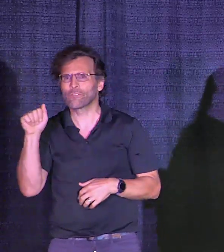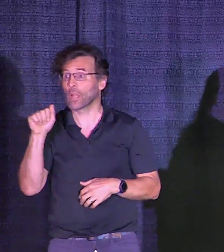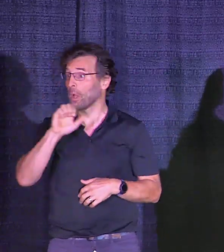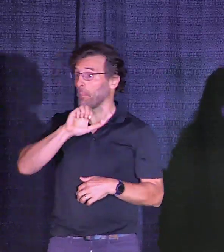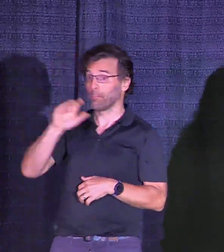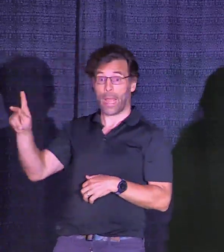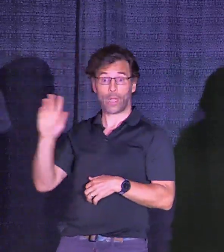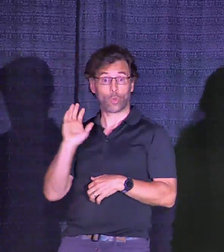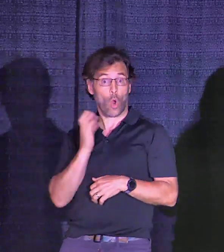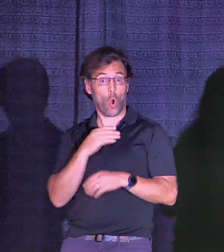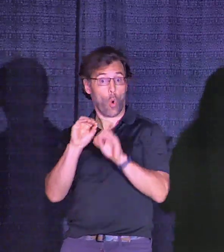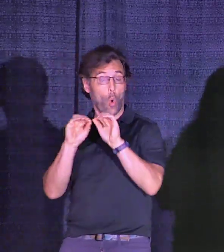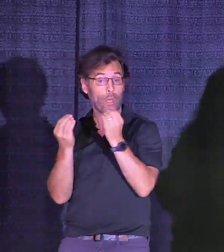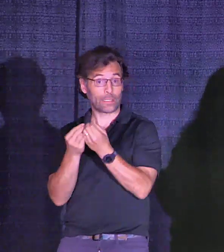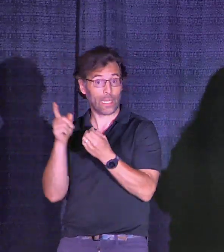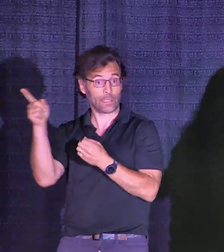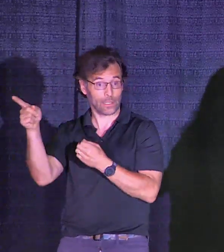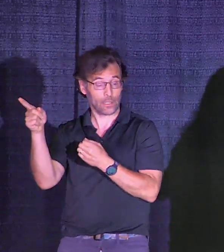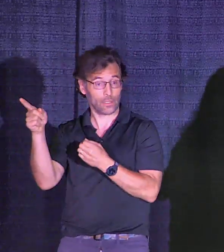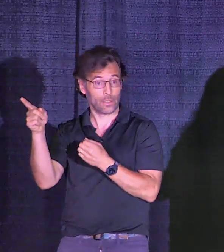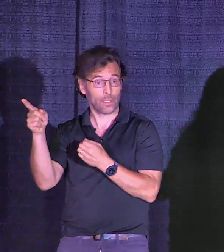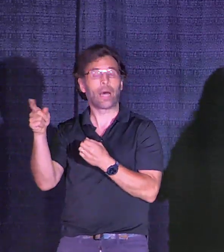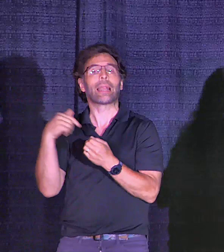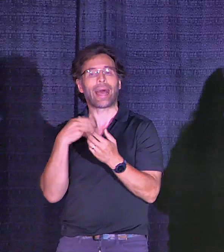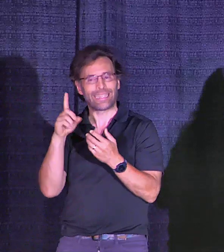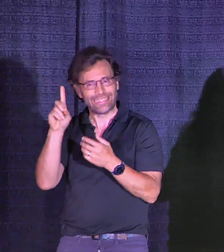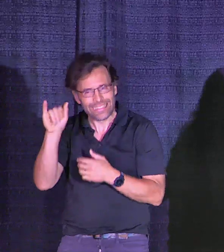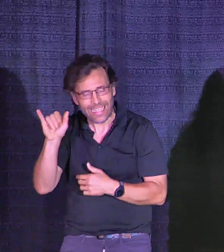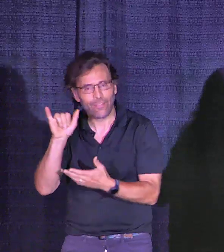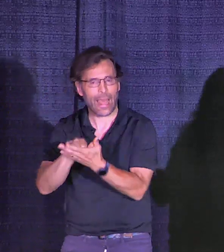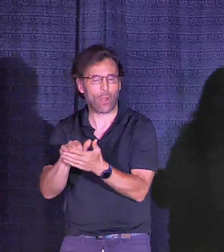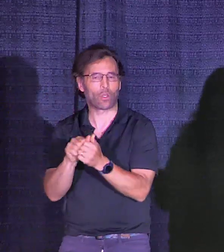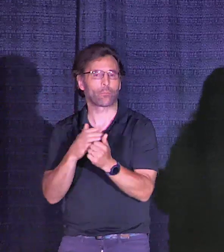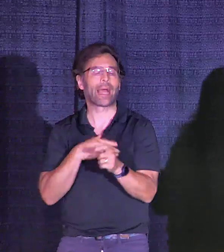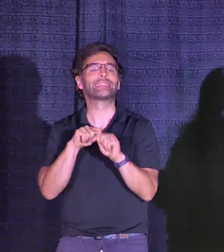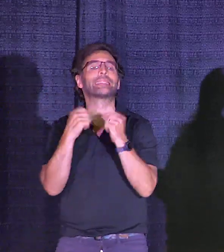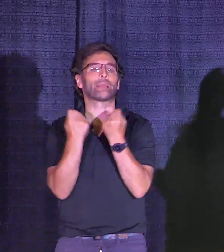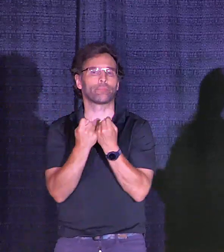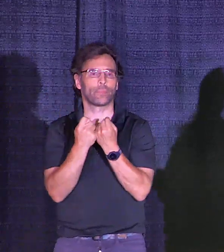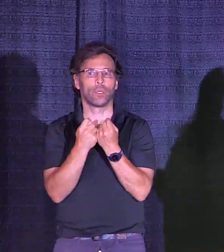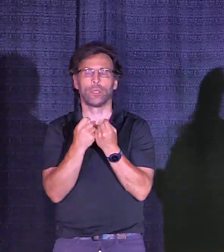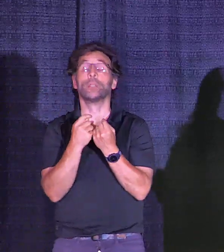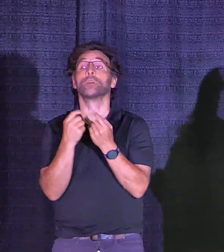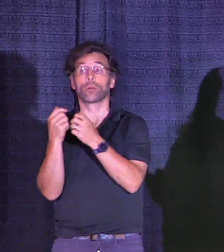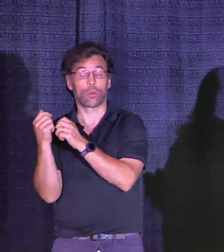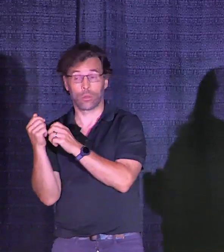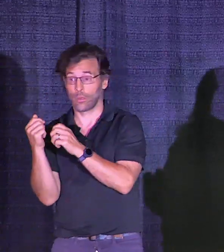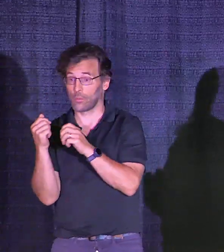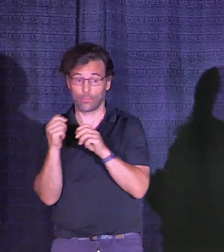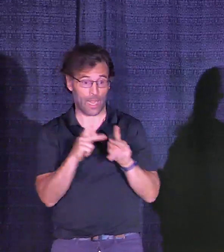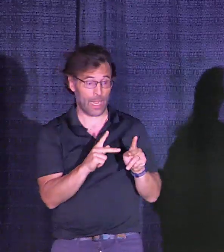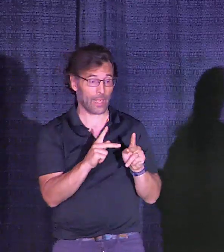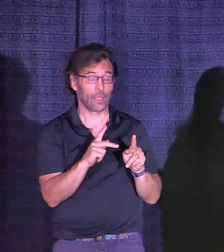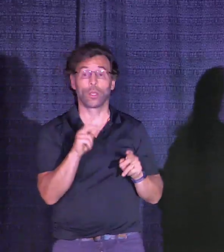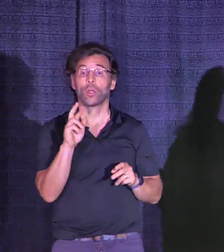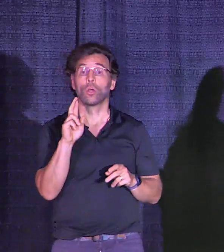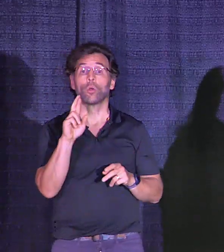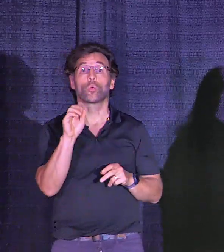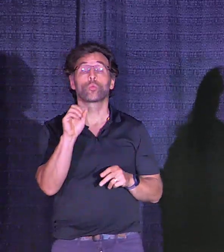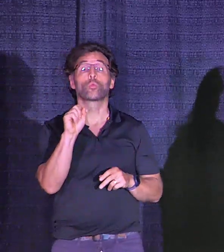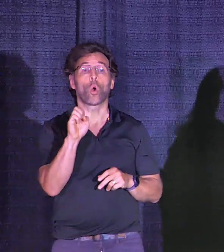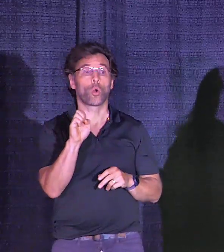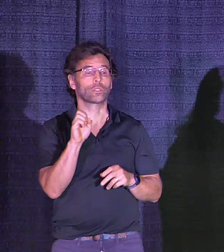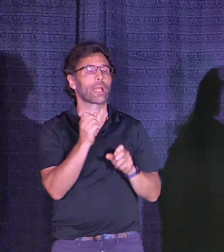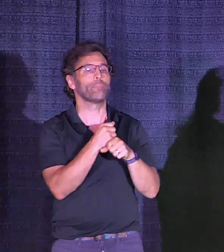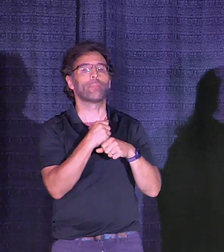our organization and did that. And I did that with my team. So when I got back, Rose had made